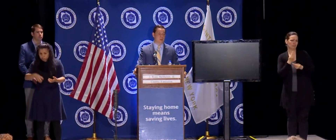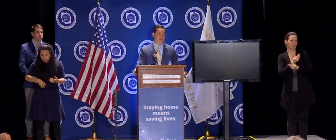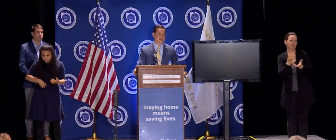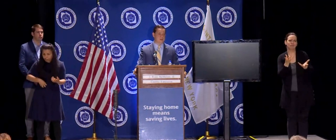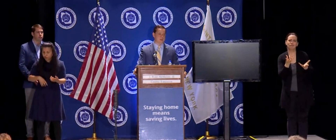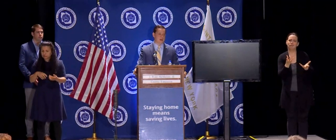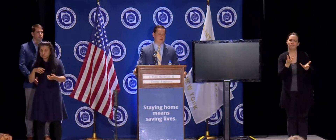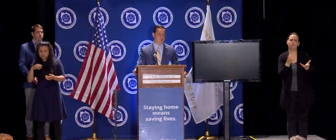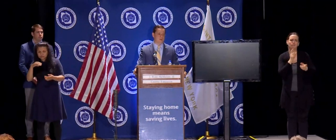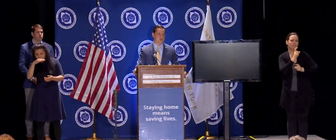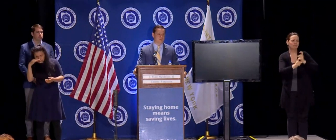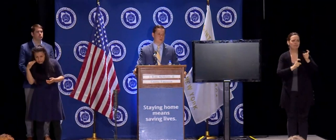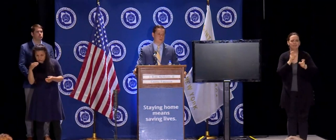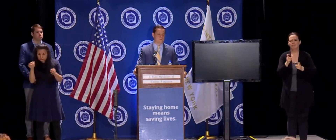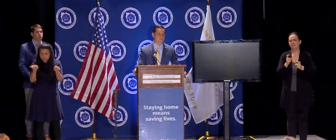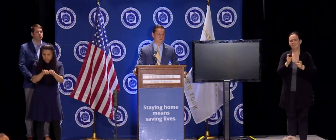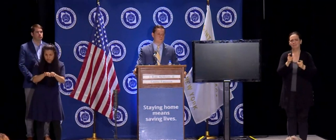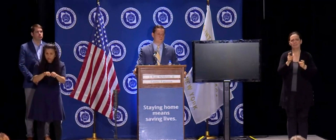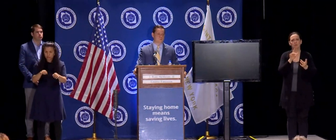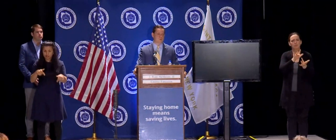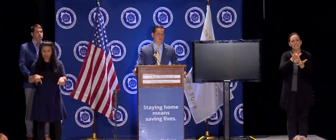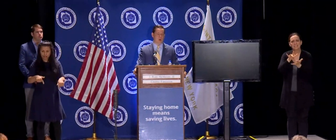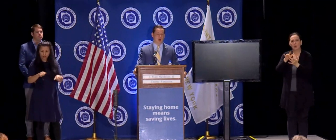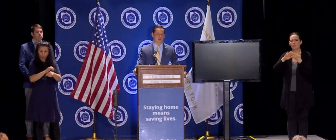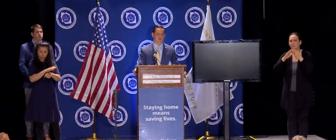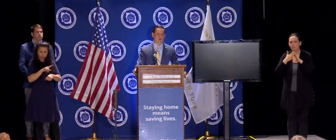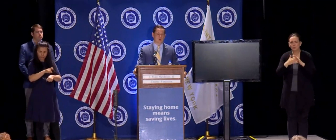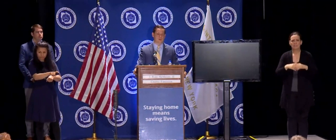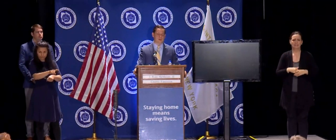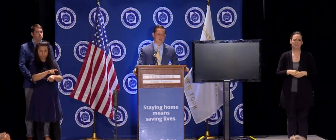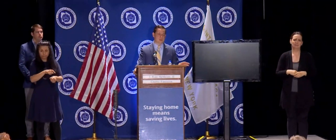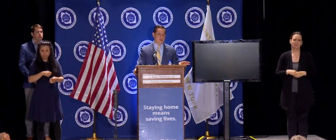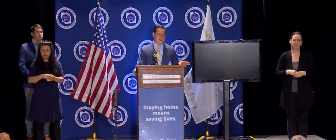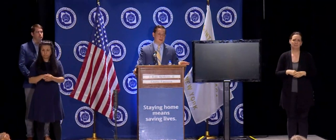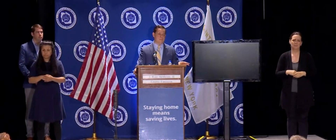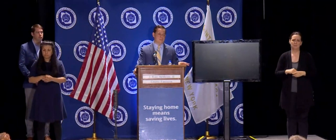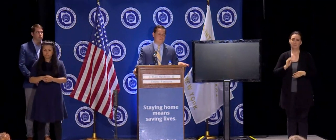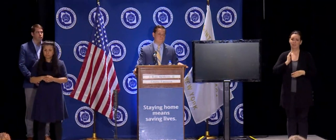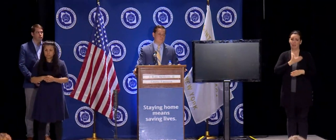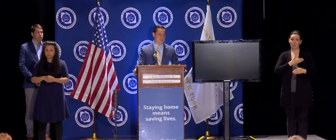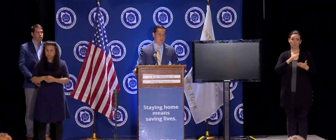various buildings throughout the community. But our community wasn't